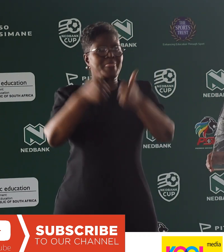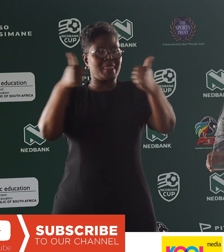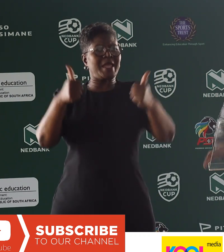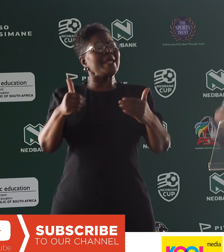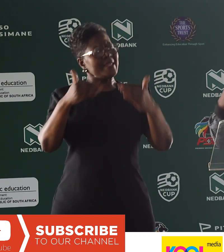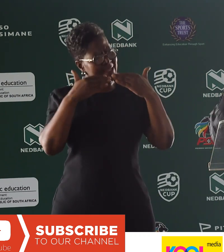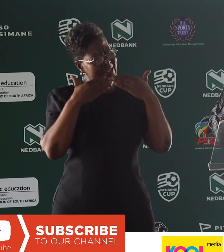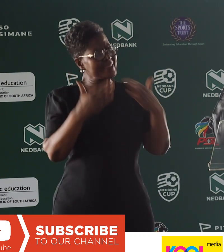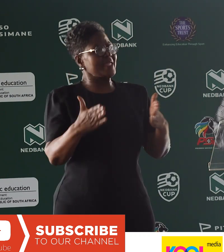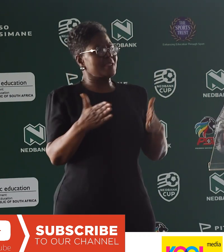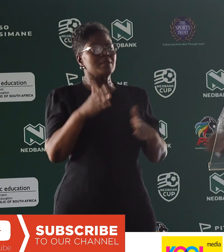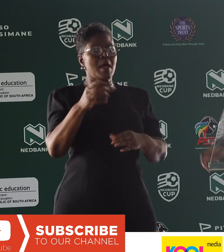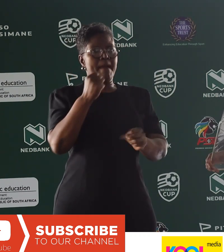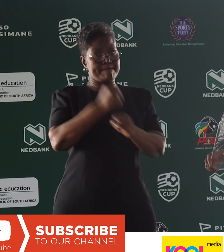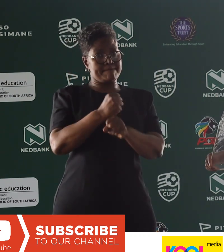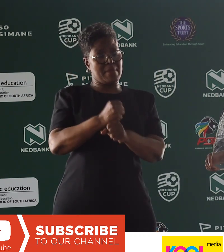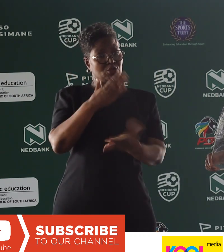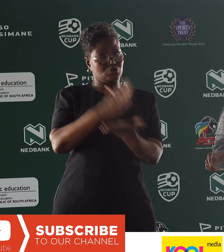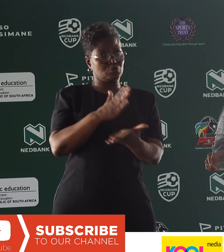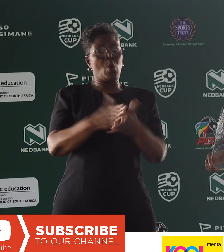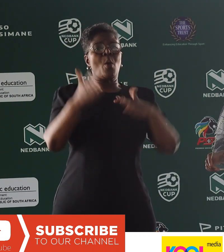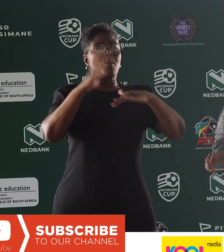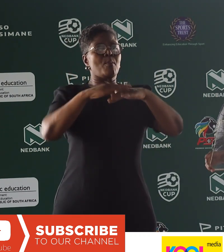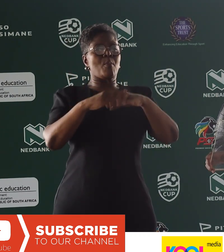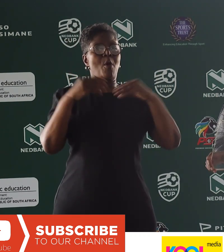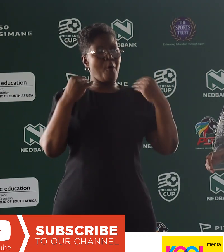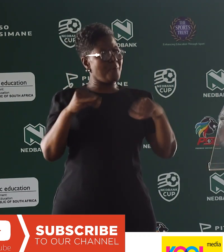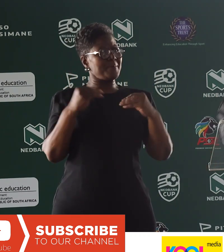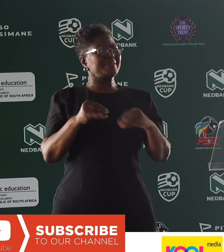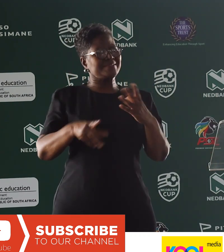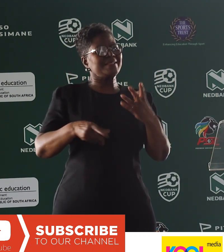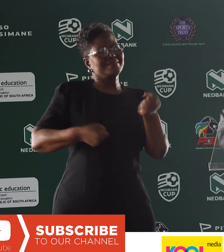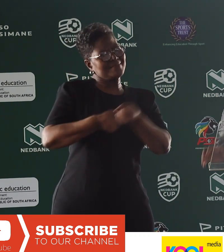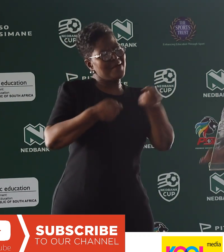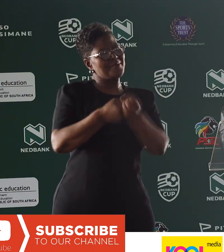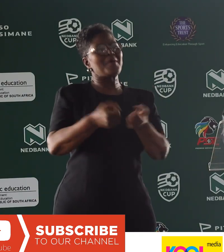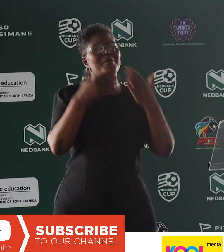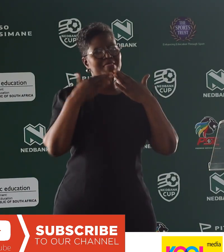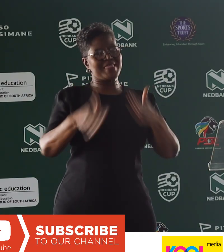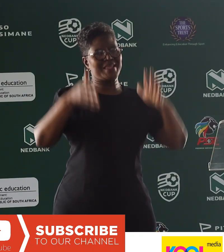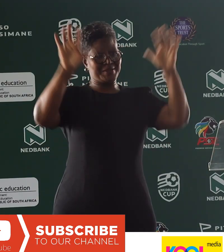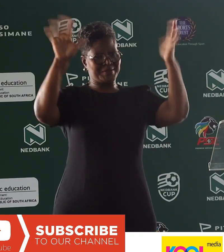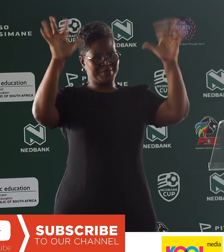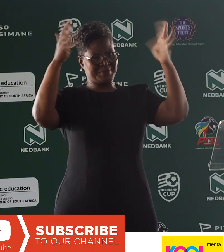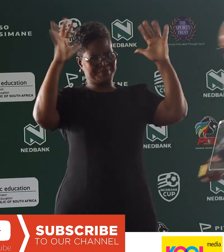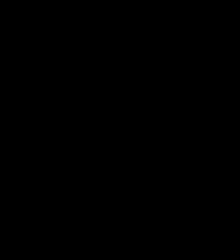make sure that more corporates, they come and support these efforts. Thank you very much. All the best, students.